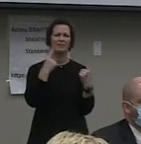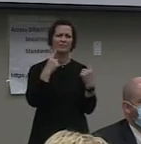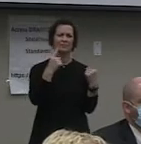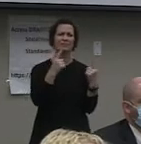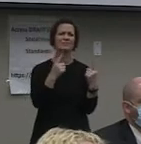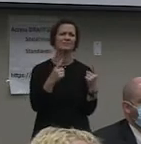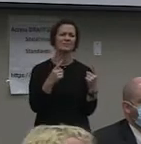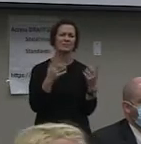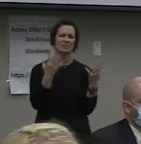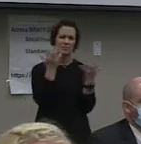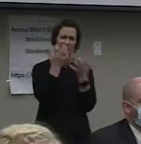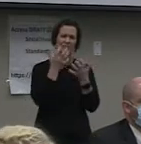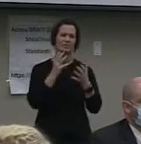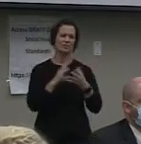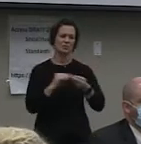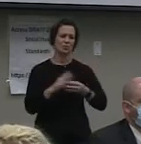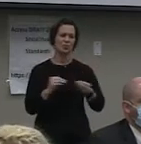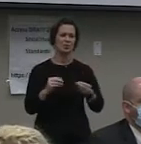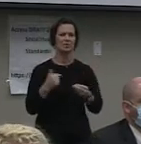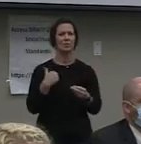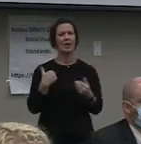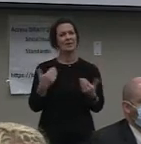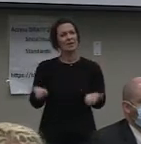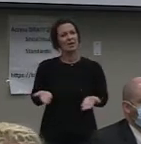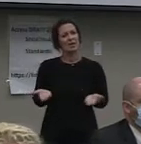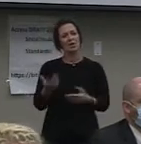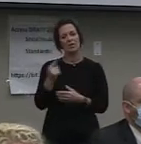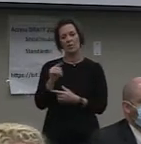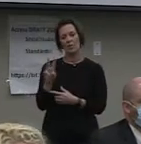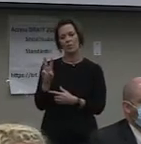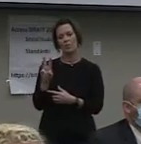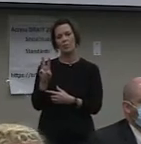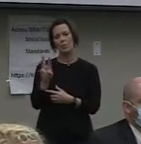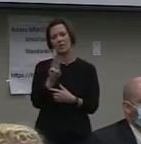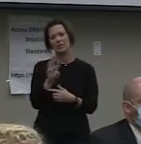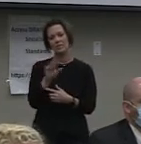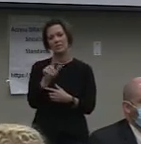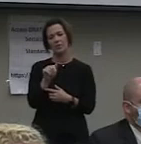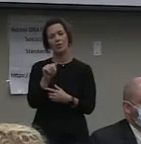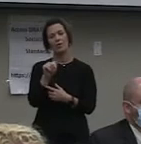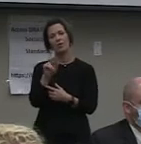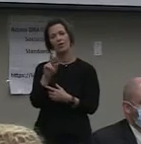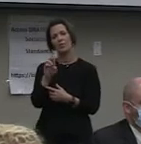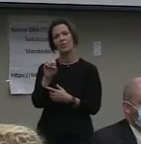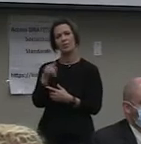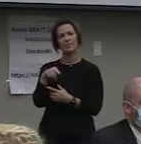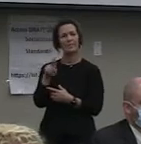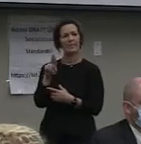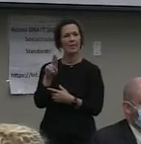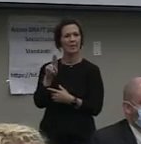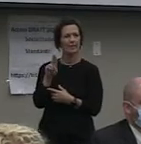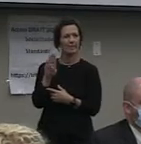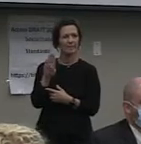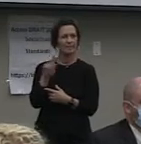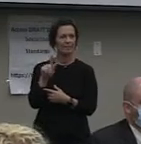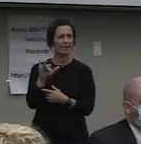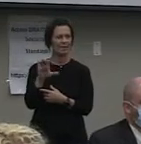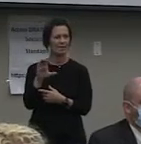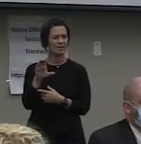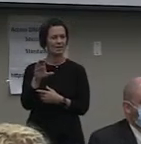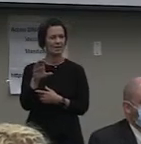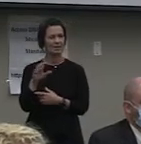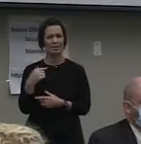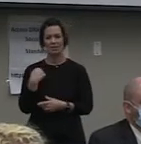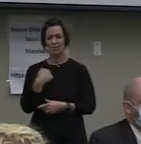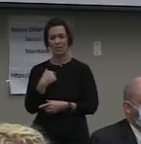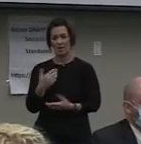Parkes. Right here in Baton Rouge, we have the West Florida Republic. You know, this history here in Baton Rouge, we weren't